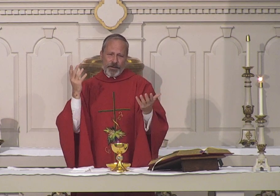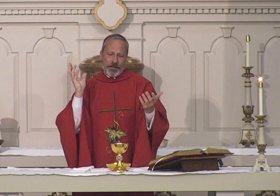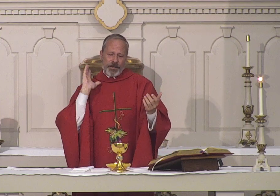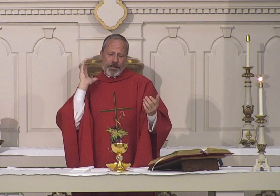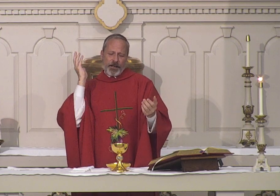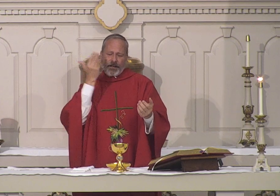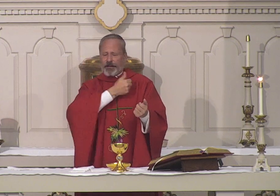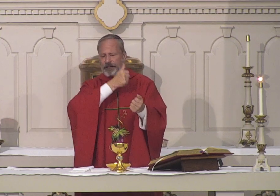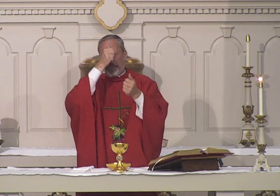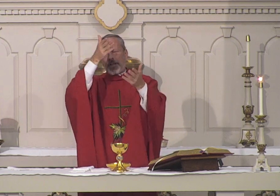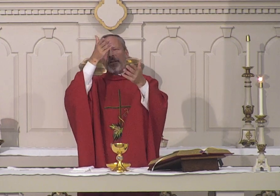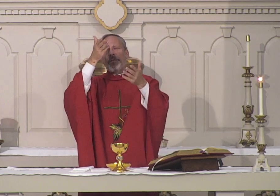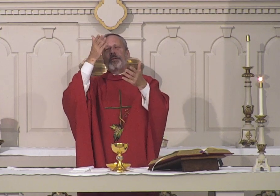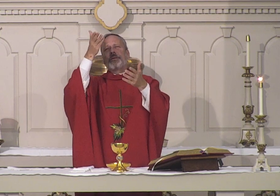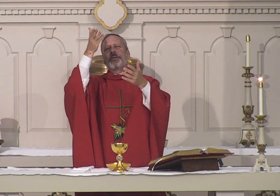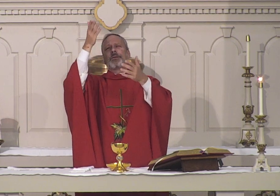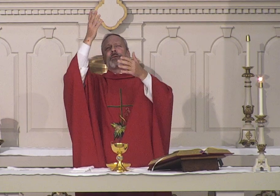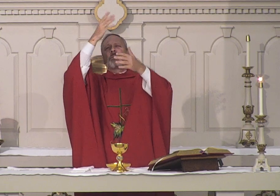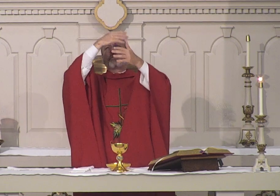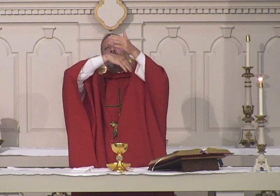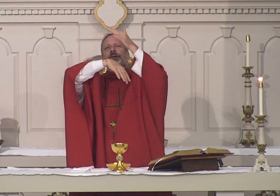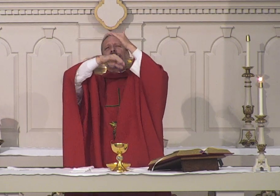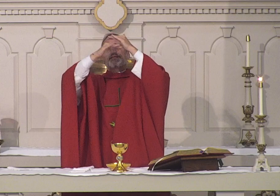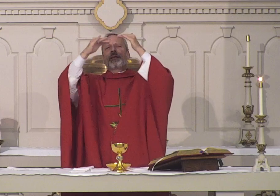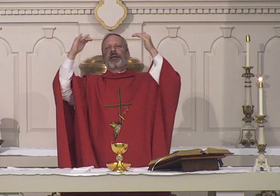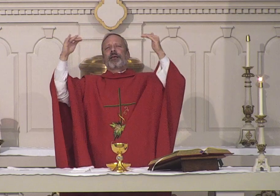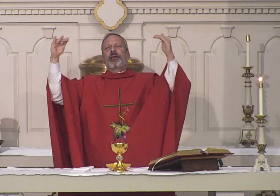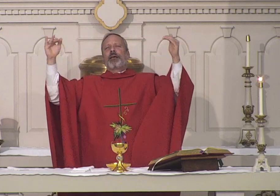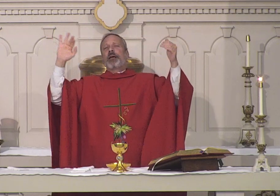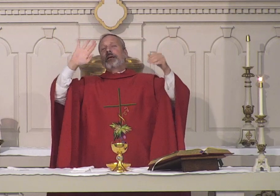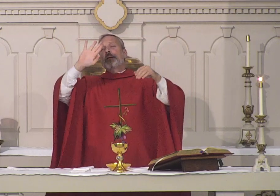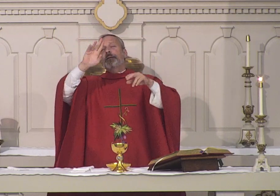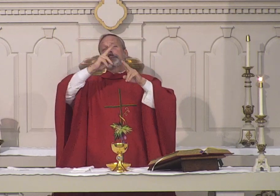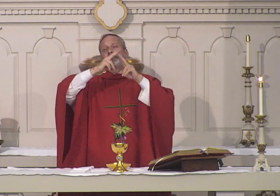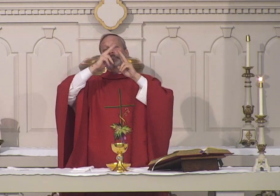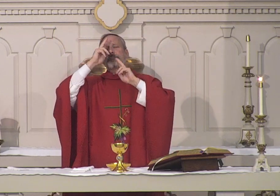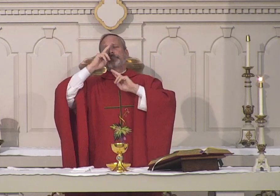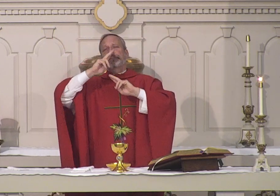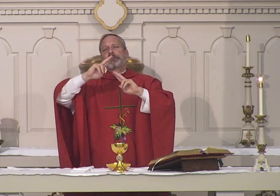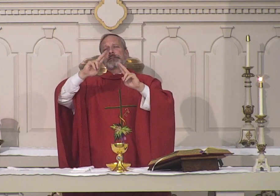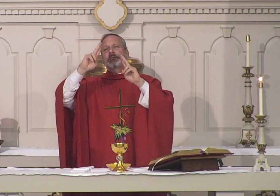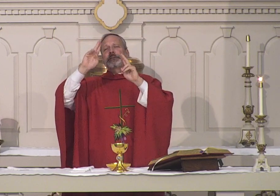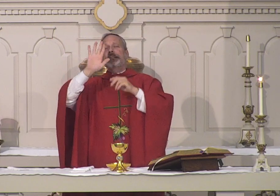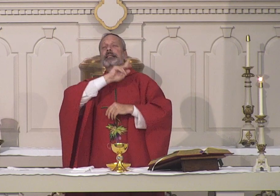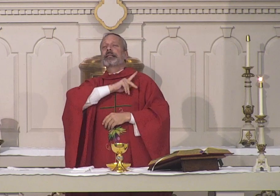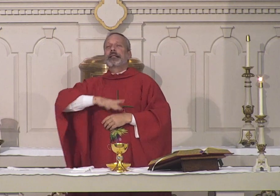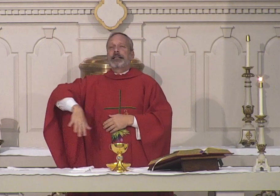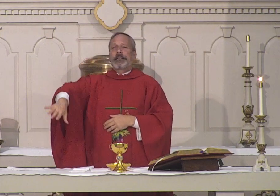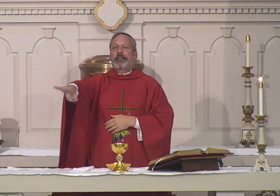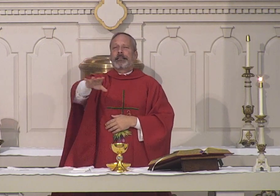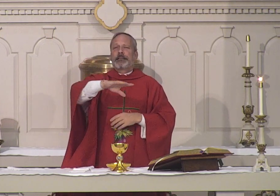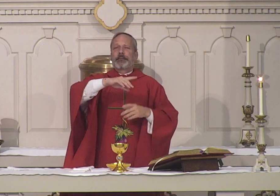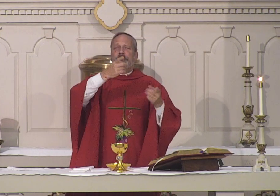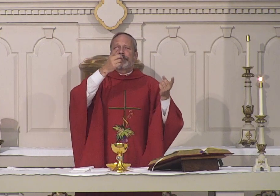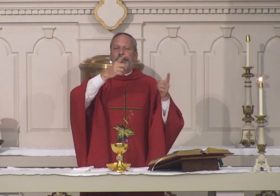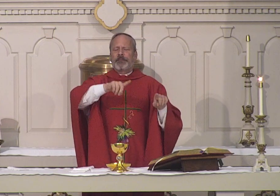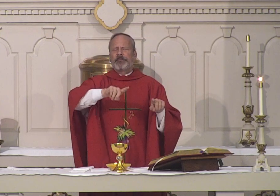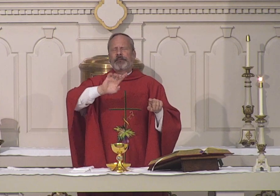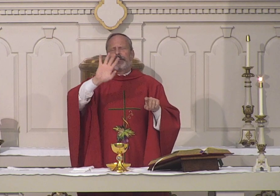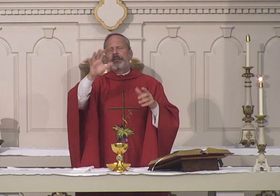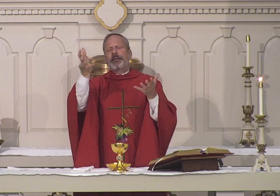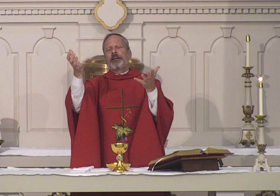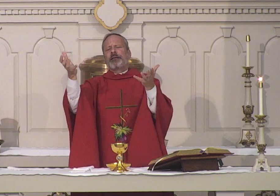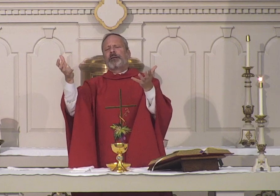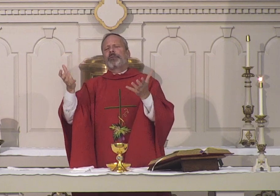Father, who art in heaven, hallowed be thy name. Thy kingdom come, thy will be done,